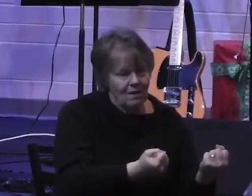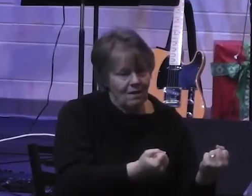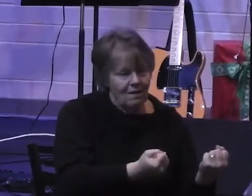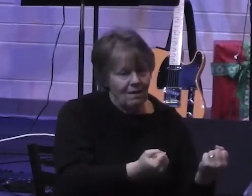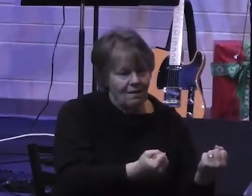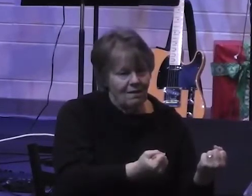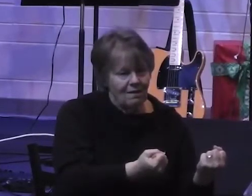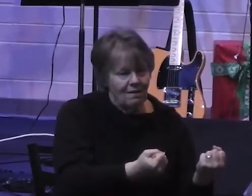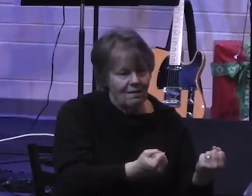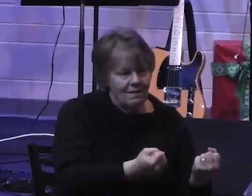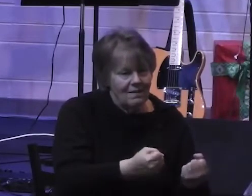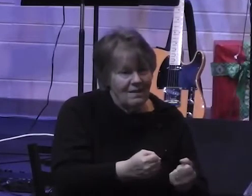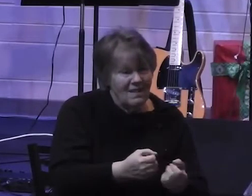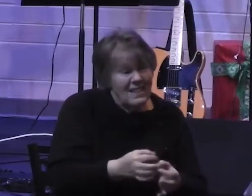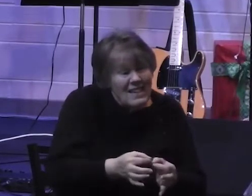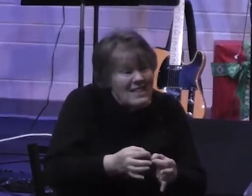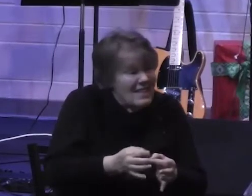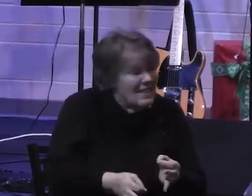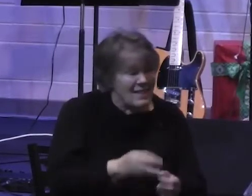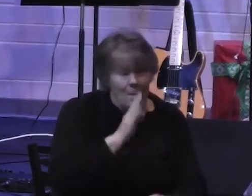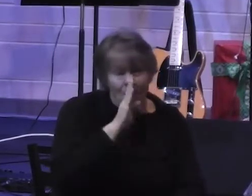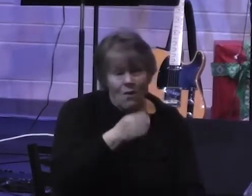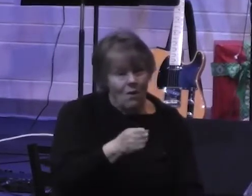And it's a simple question.